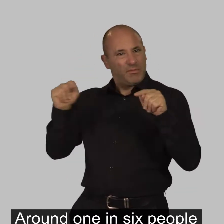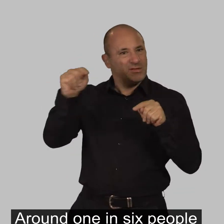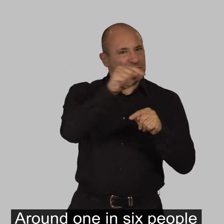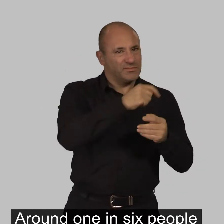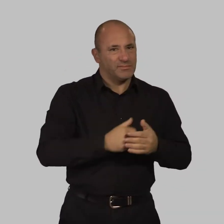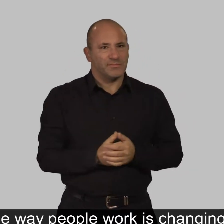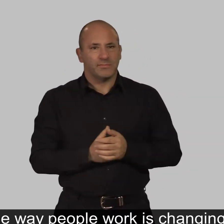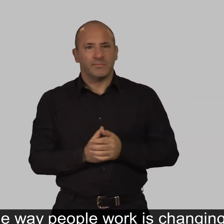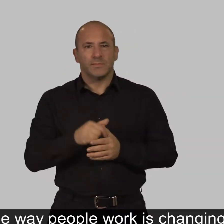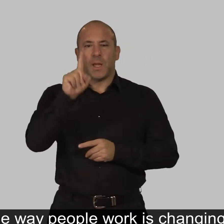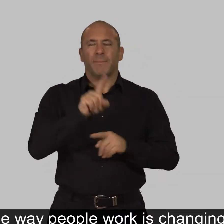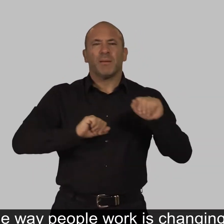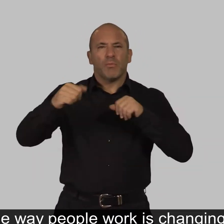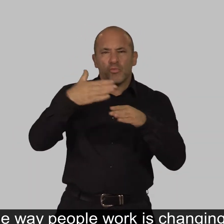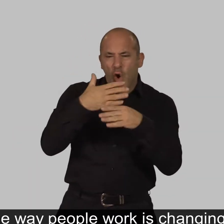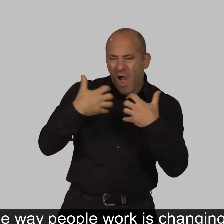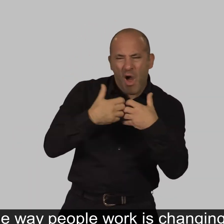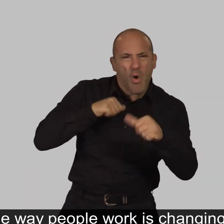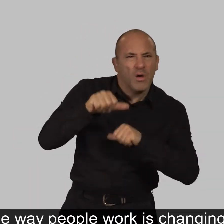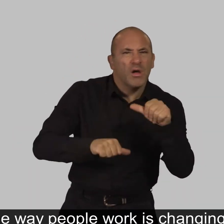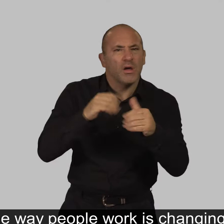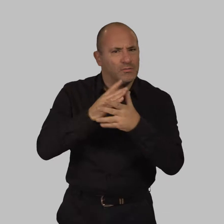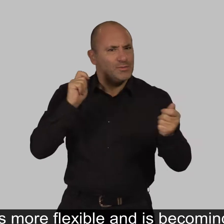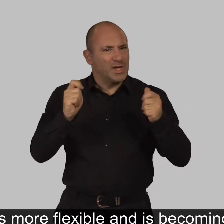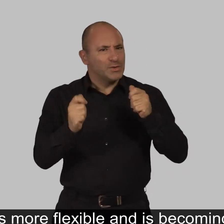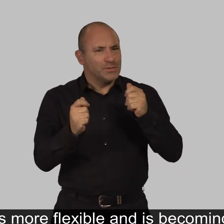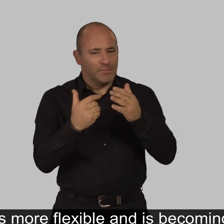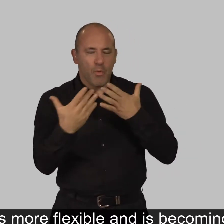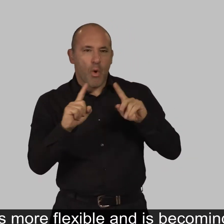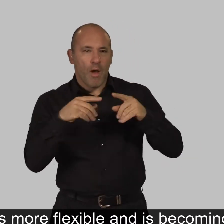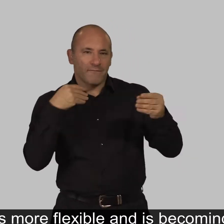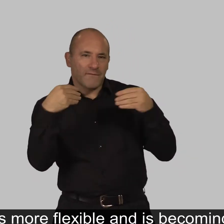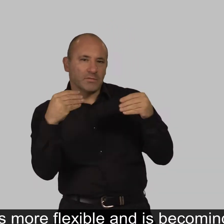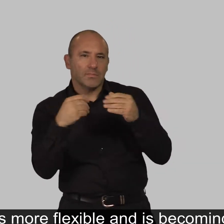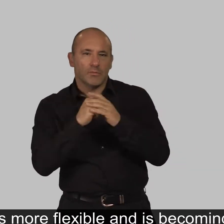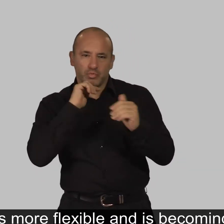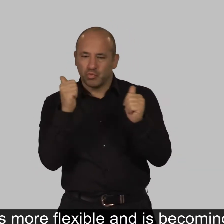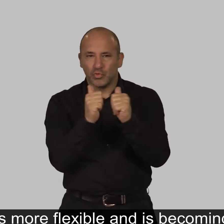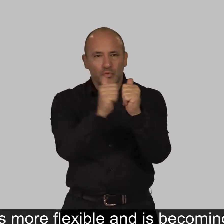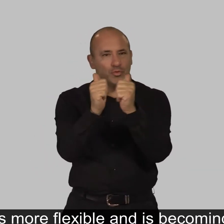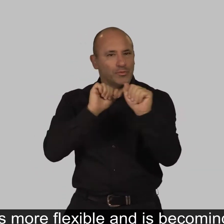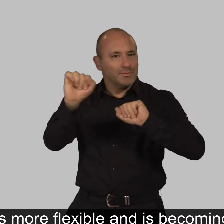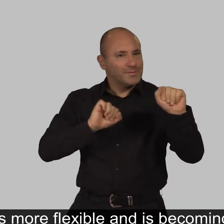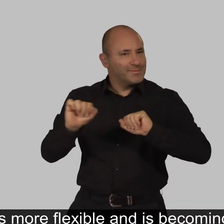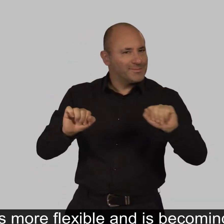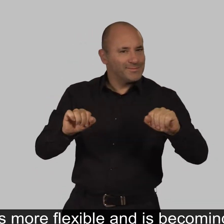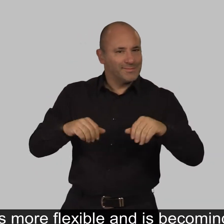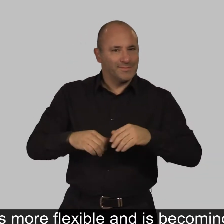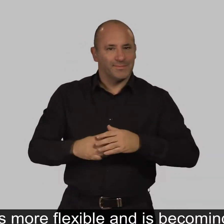The way people work is changing. It is more flexible and is becoming suited to more and more people.